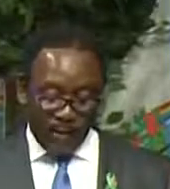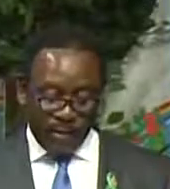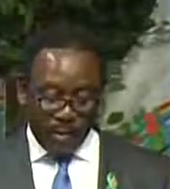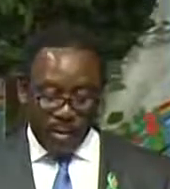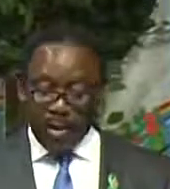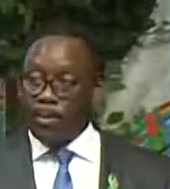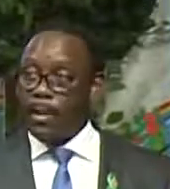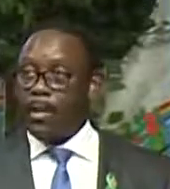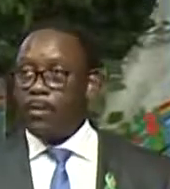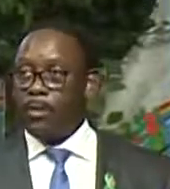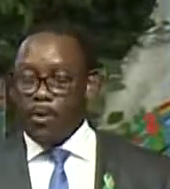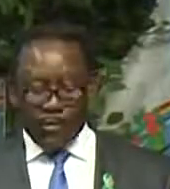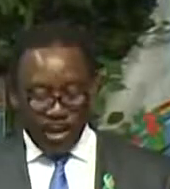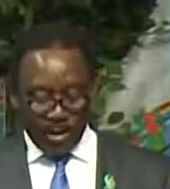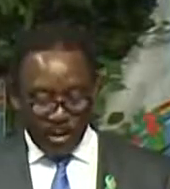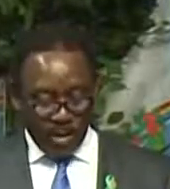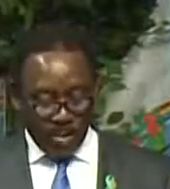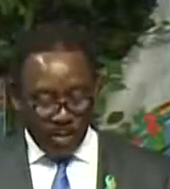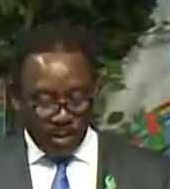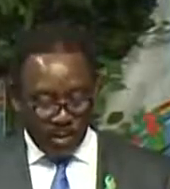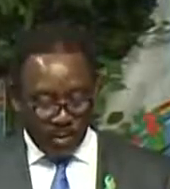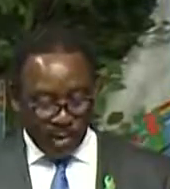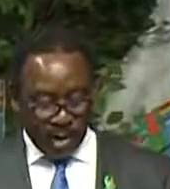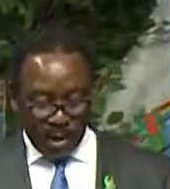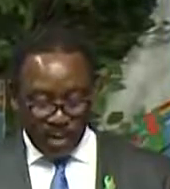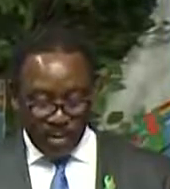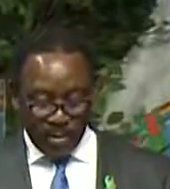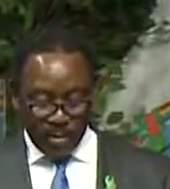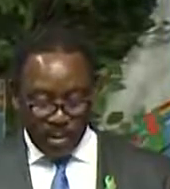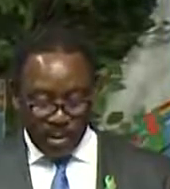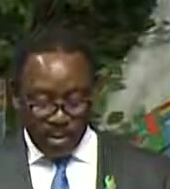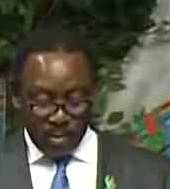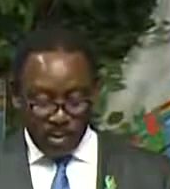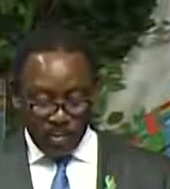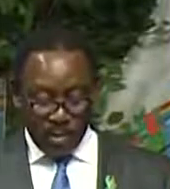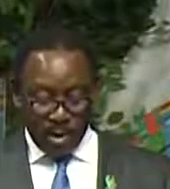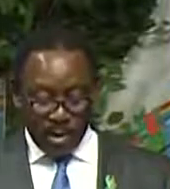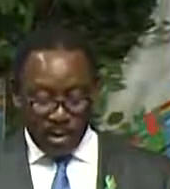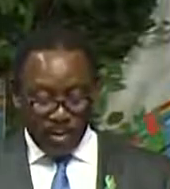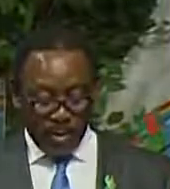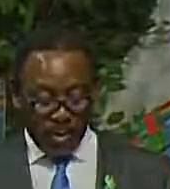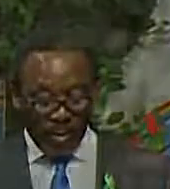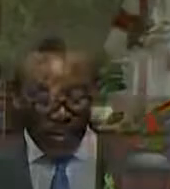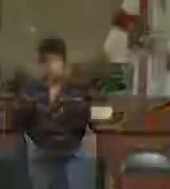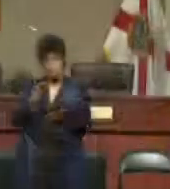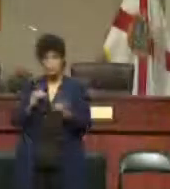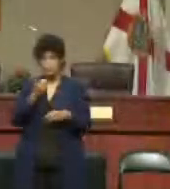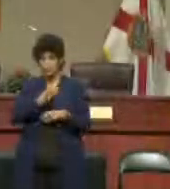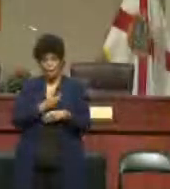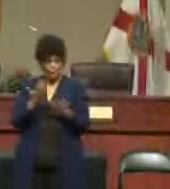now for the update on the COVID-19 numbers here within our counties.